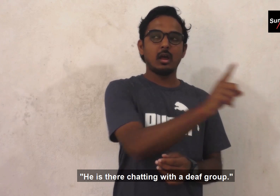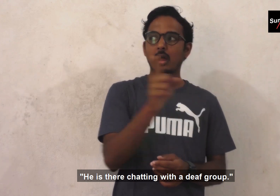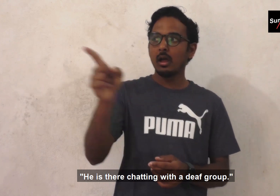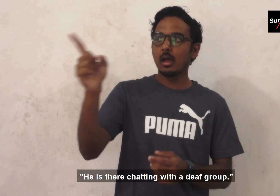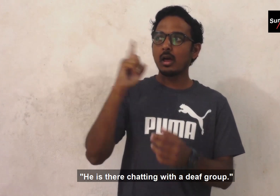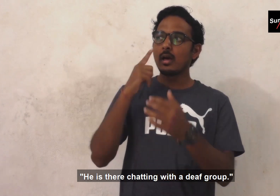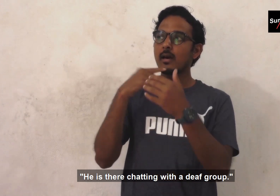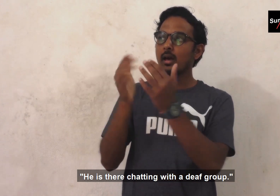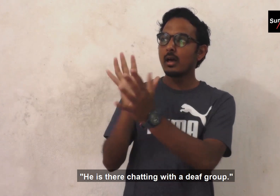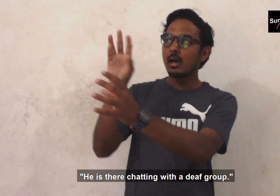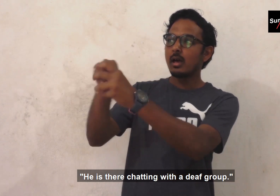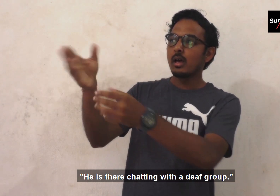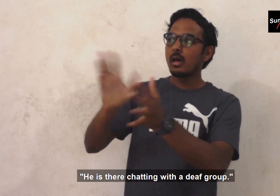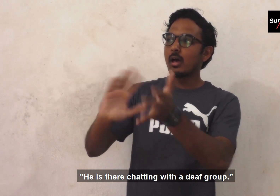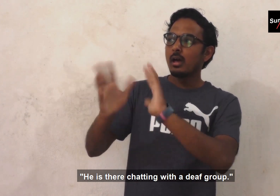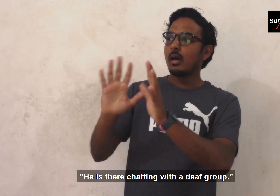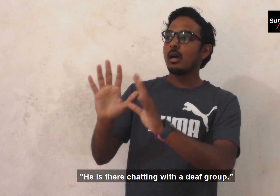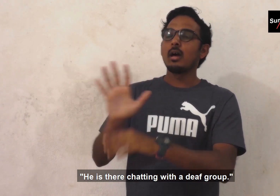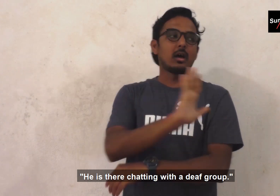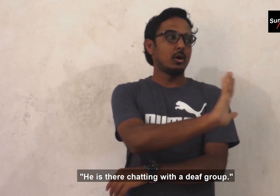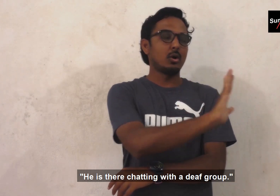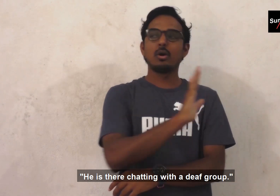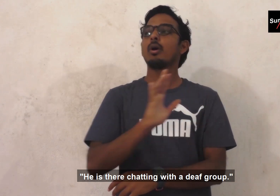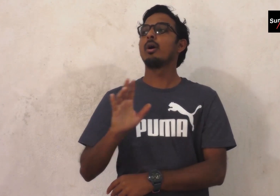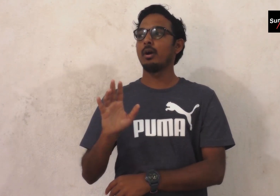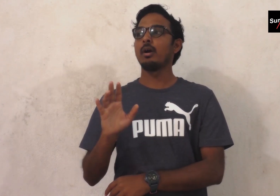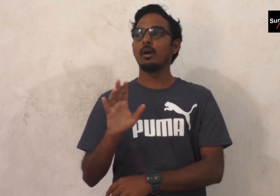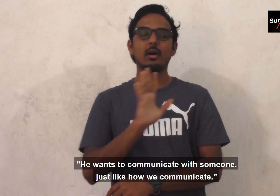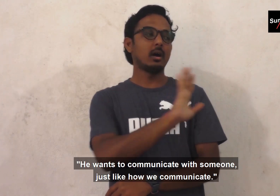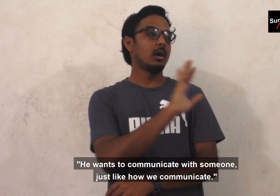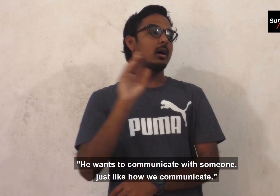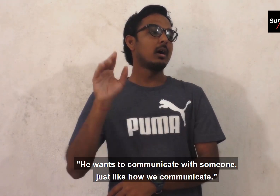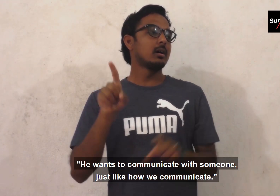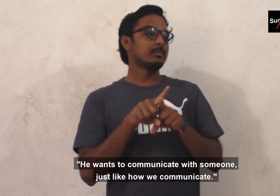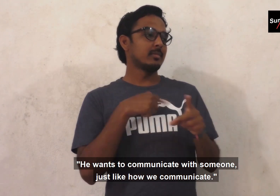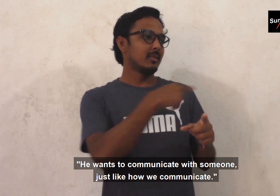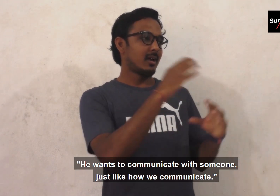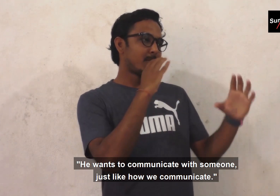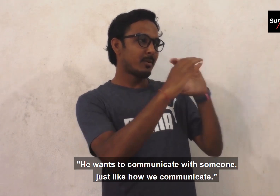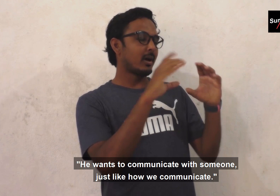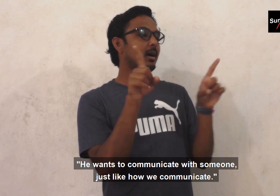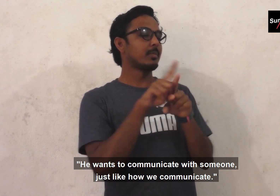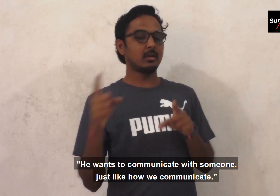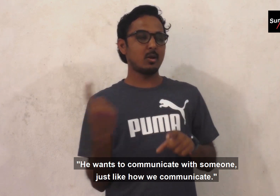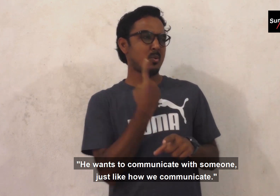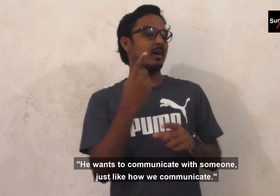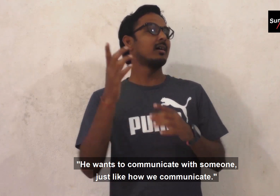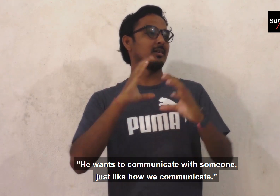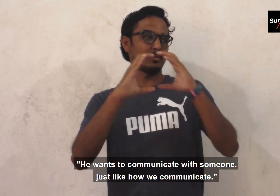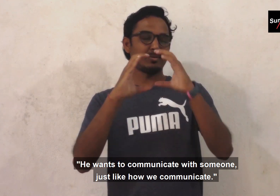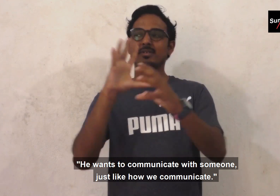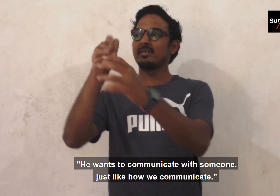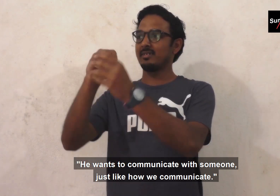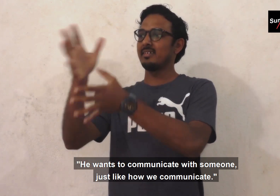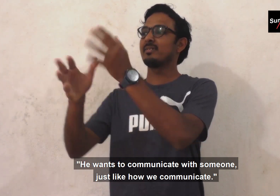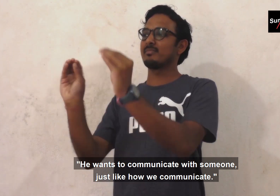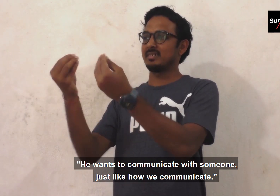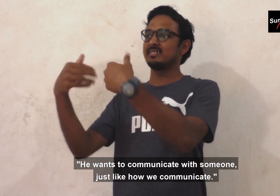He is there chatting with a deaf group. He wants to communicate with someone, just like how we